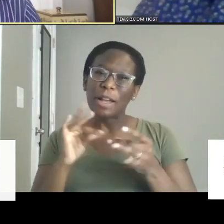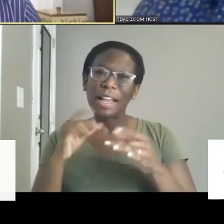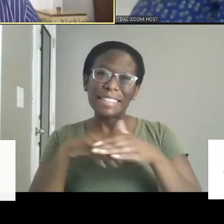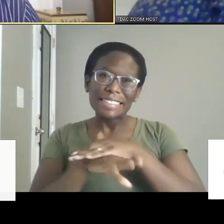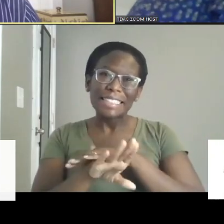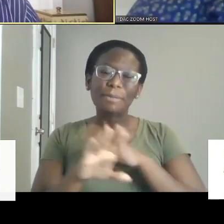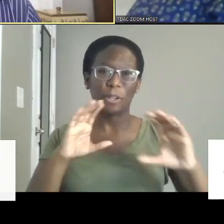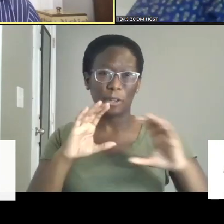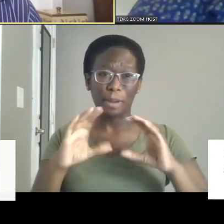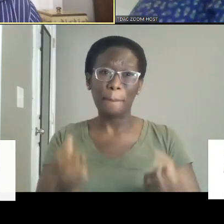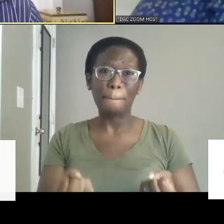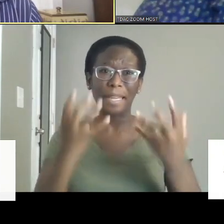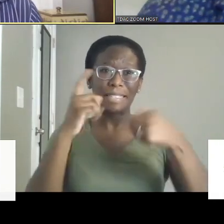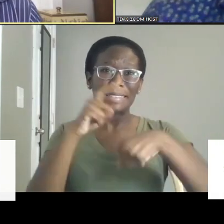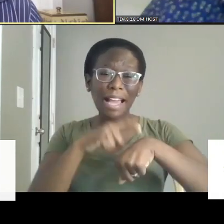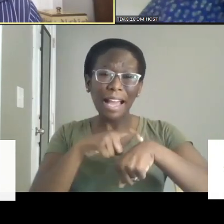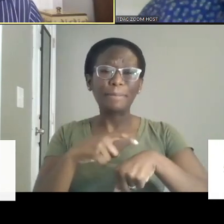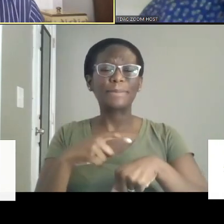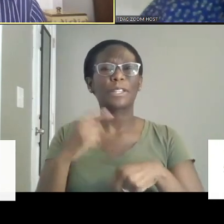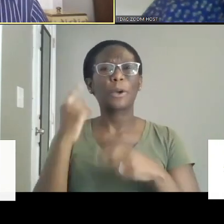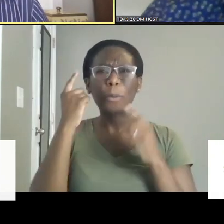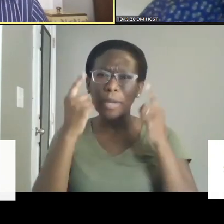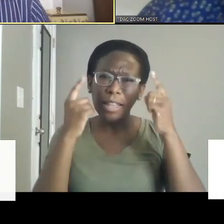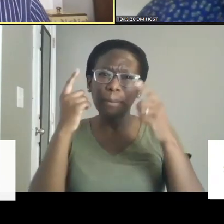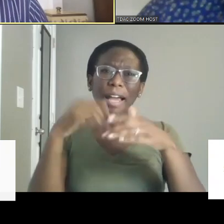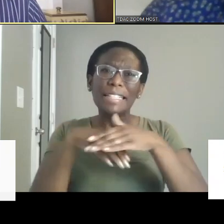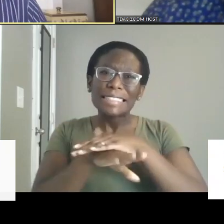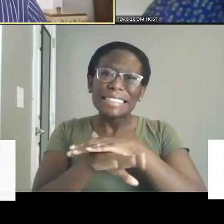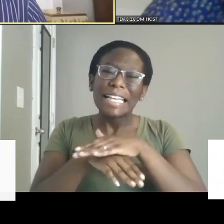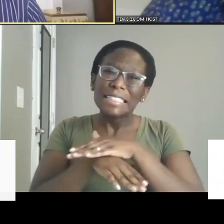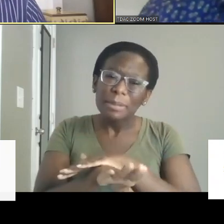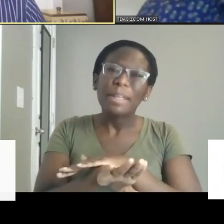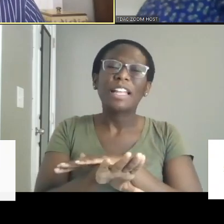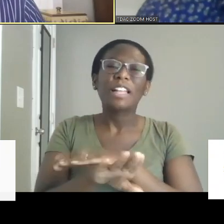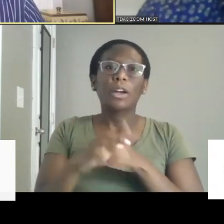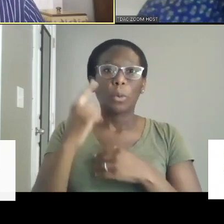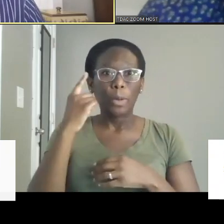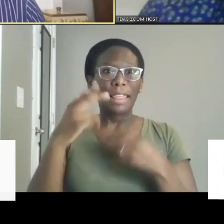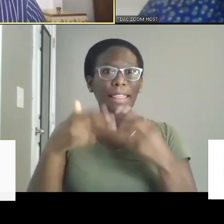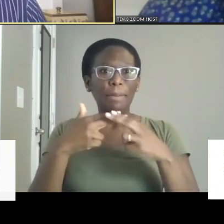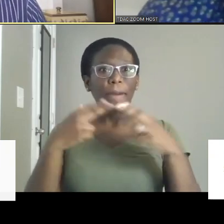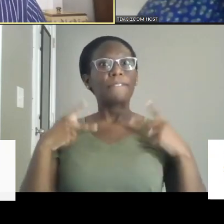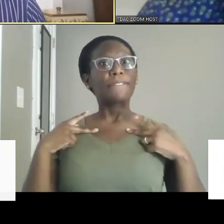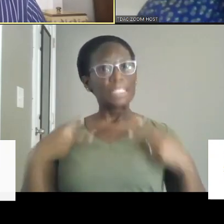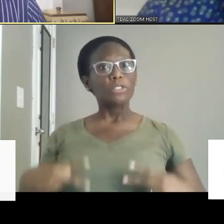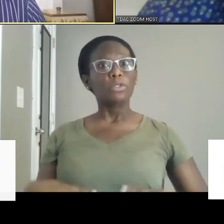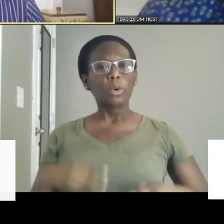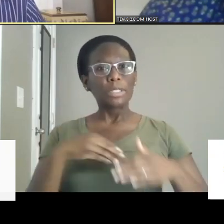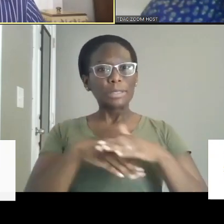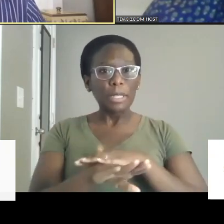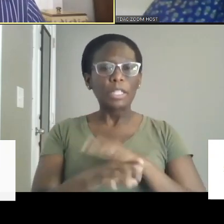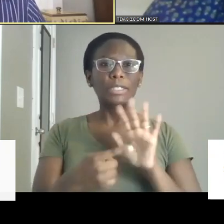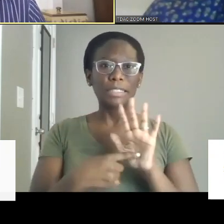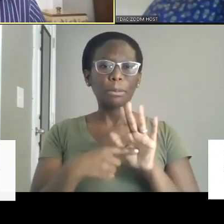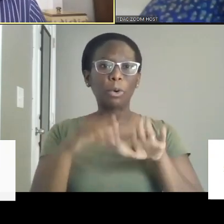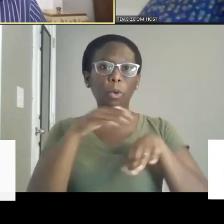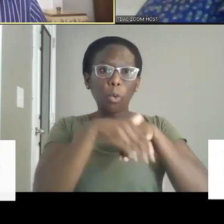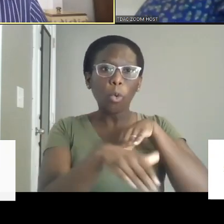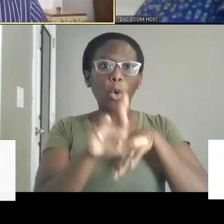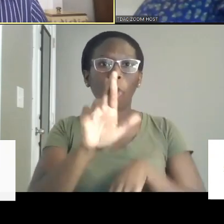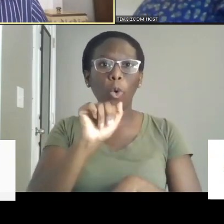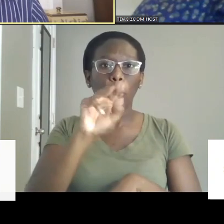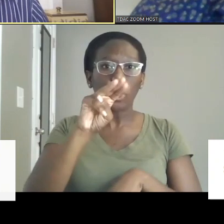many times when we think about accessibility, we think about physical accessibility, such as ramps and accessible parking